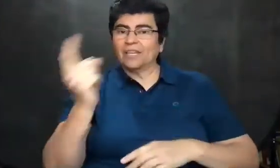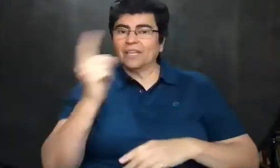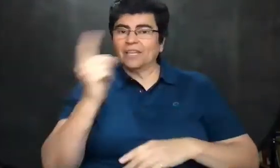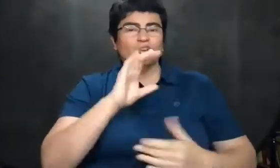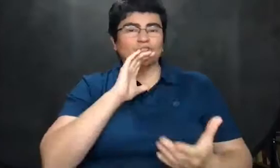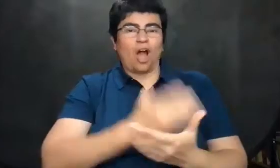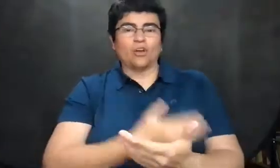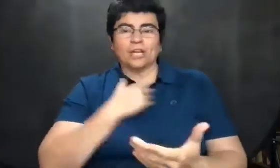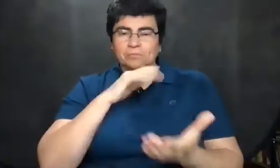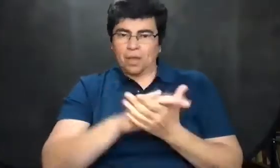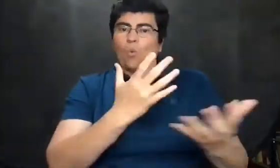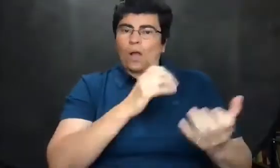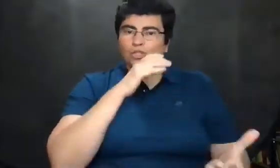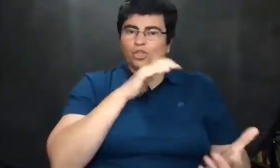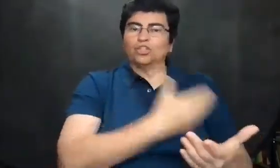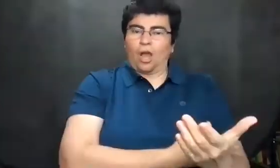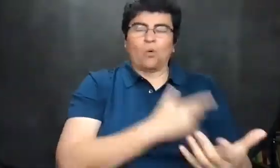father to be there. You need to make your amends to